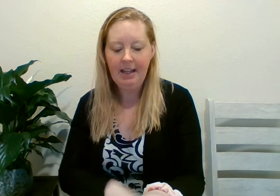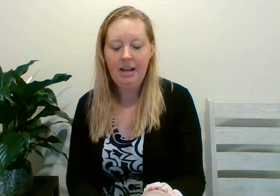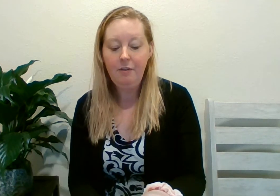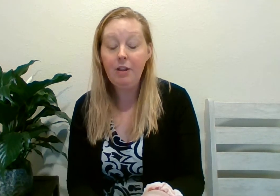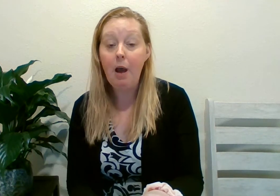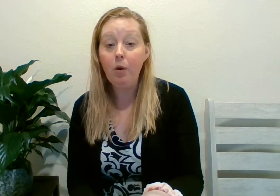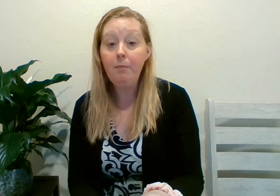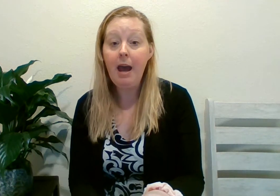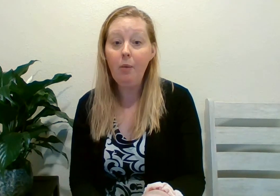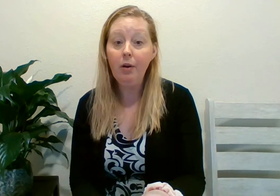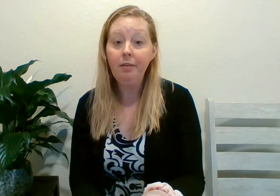Flower power.